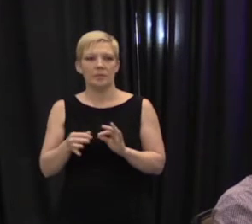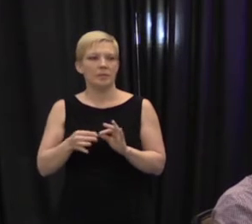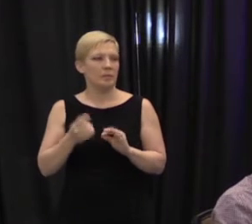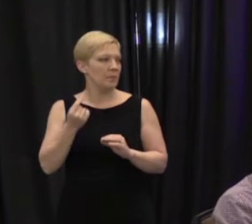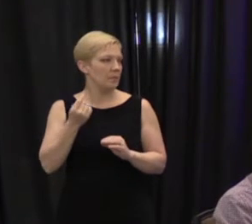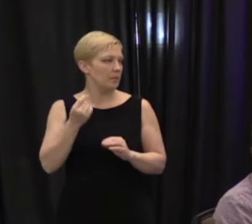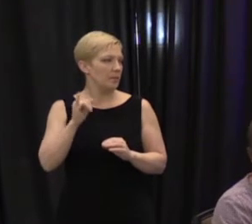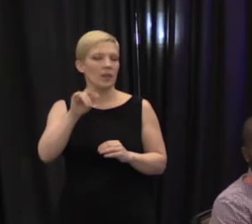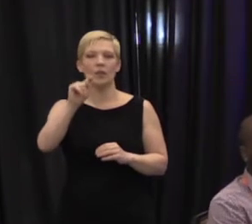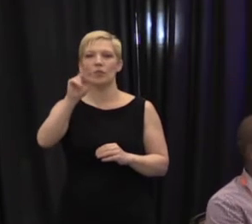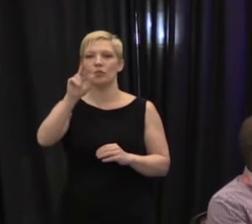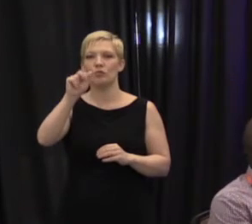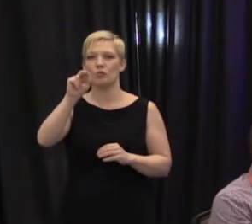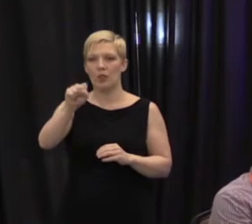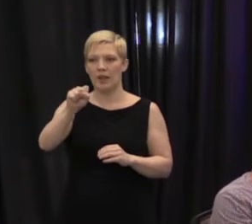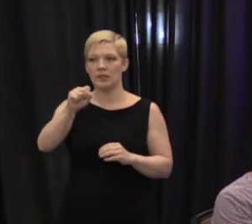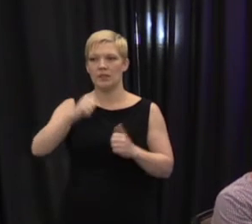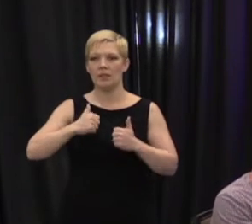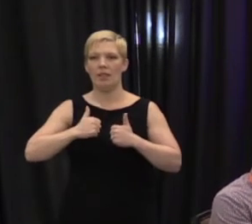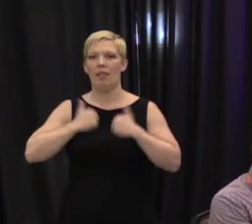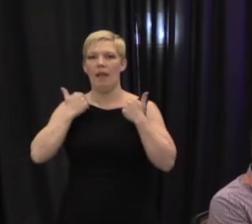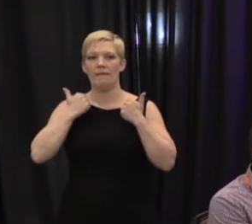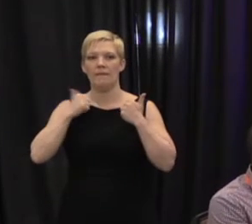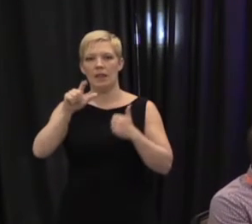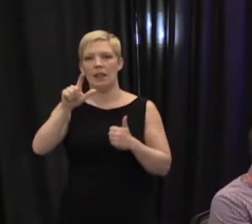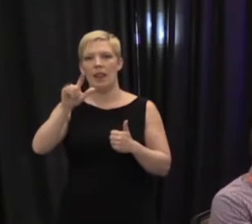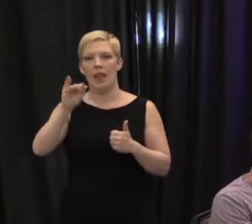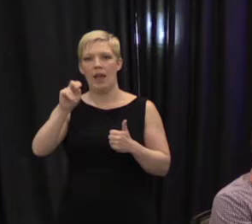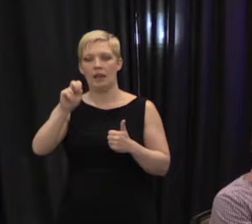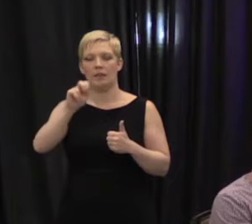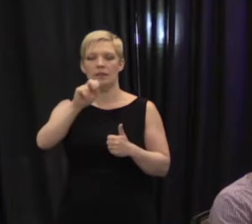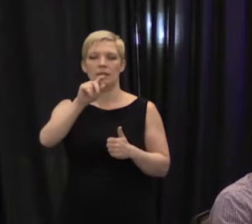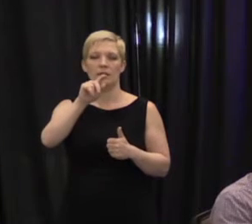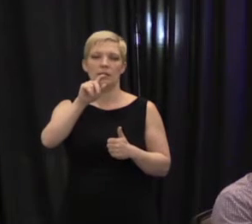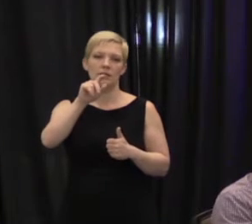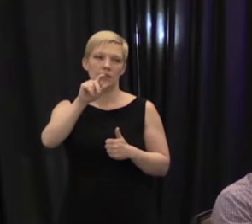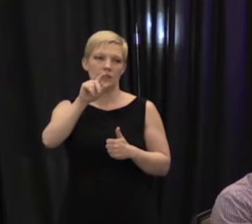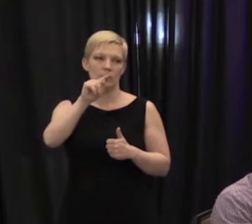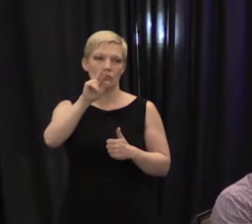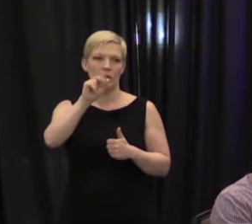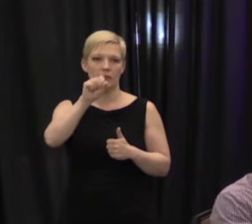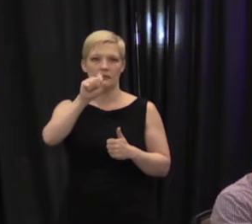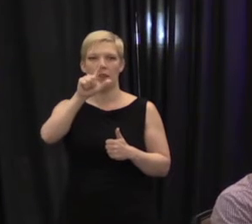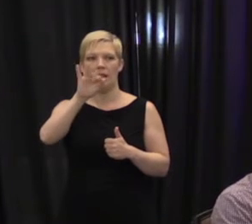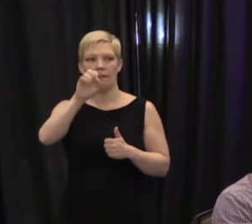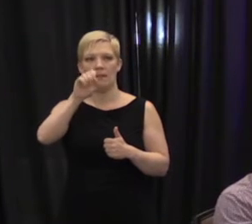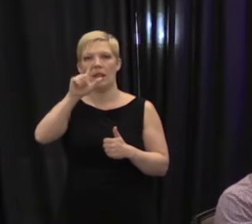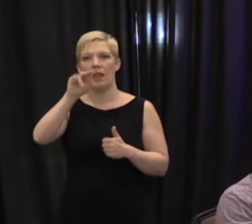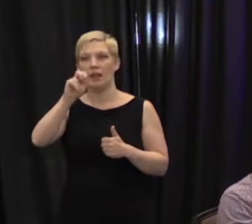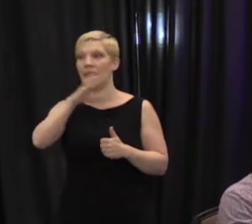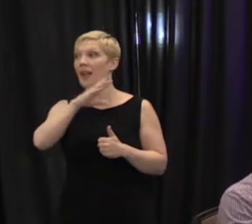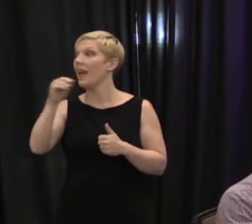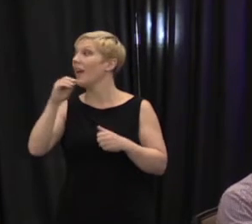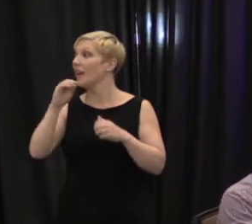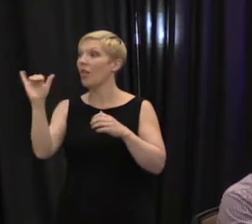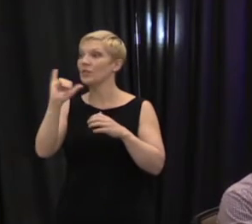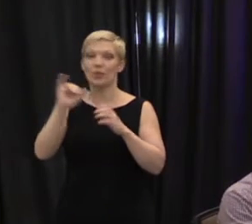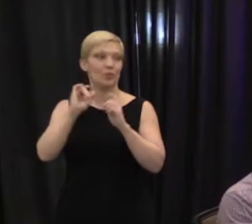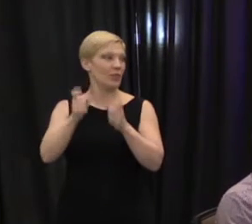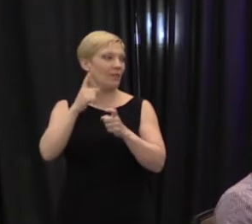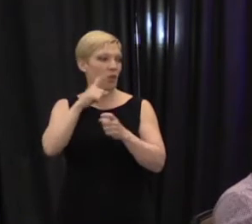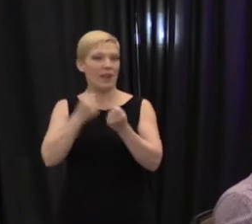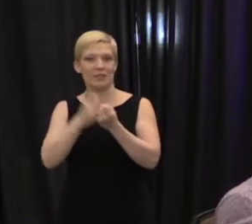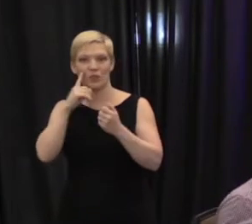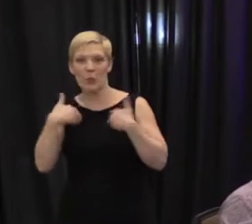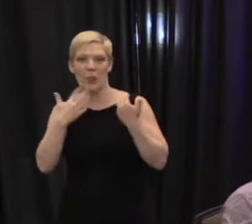It's Trans Lifeline. If you donate to Trans Lifeline, a portion goes into our microgrants fund. Also donate to Woodhull and Advocates for Youth and all of these lovely